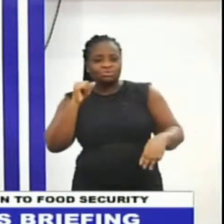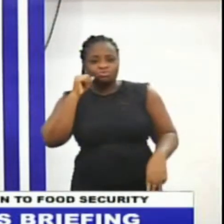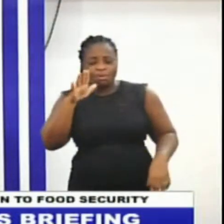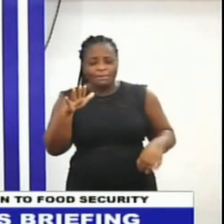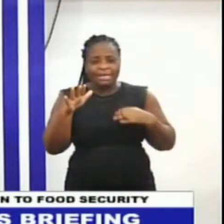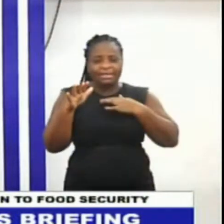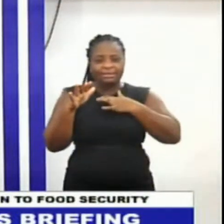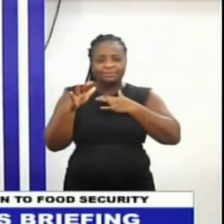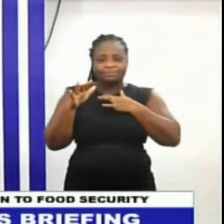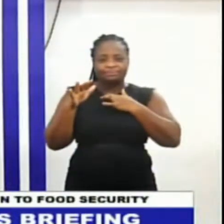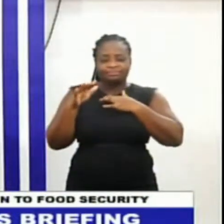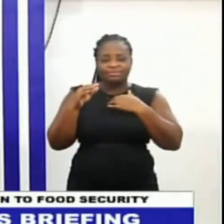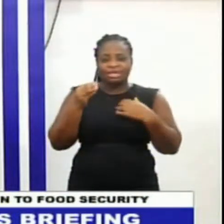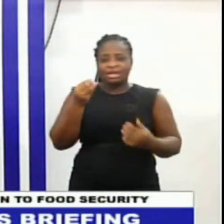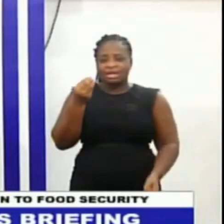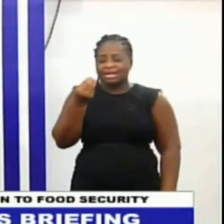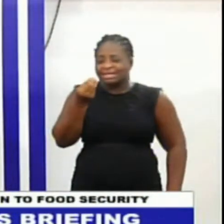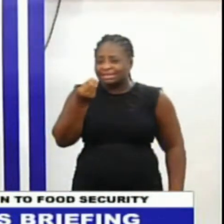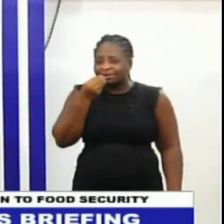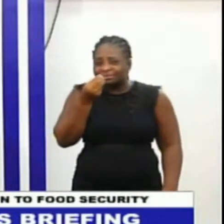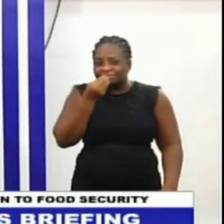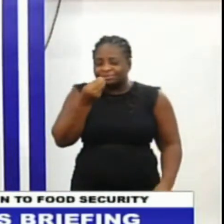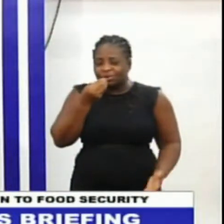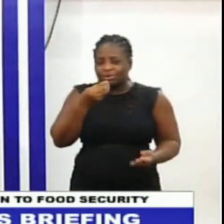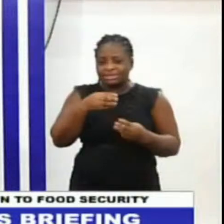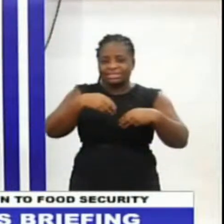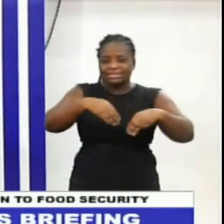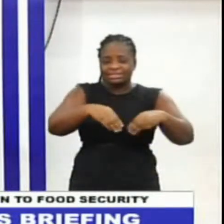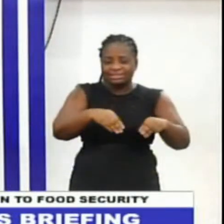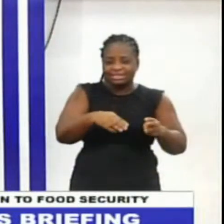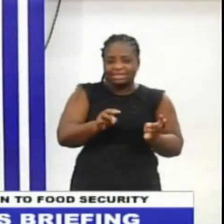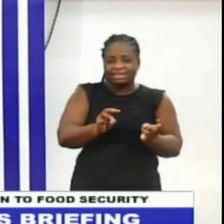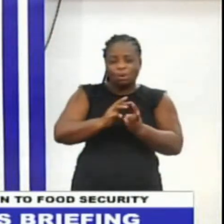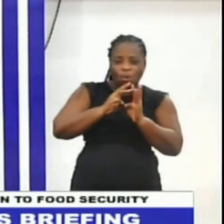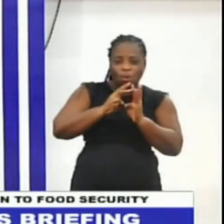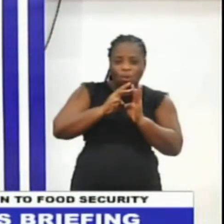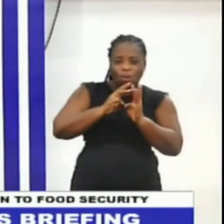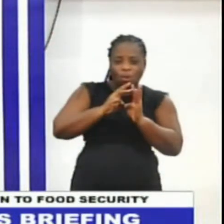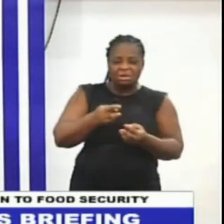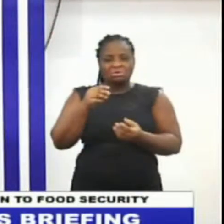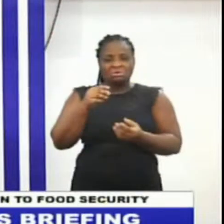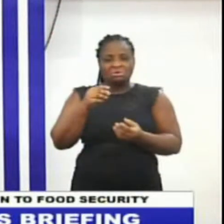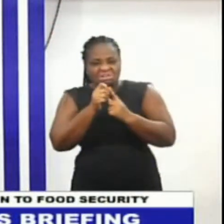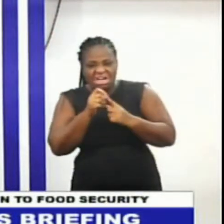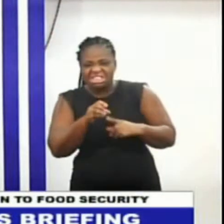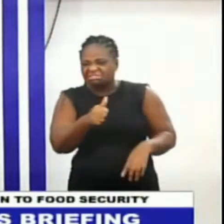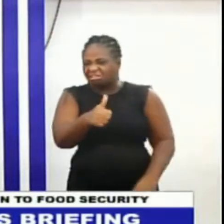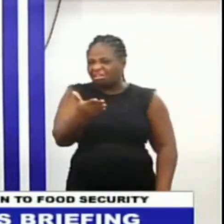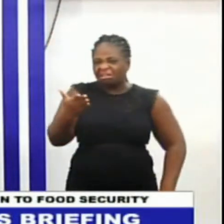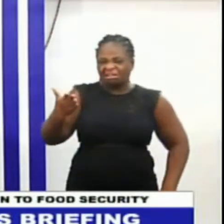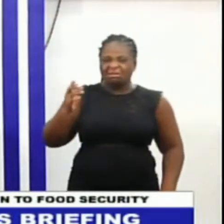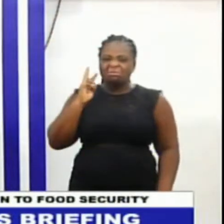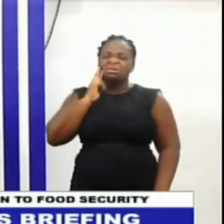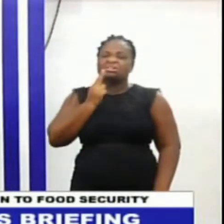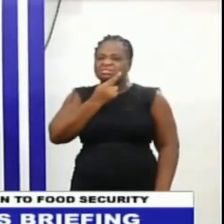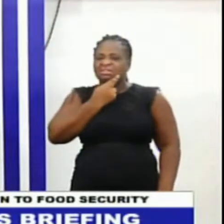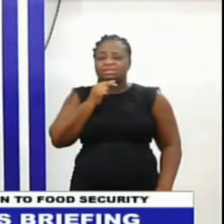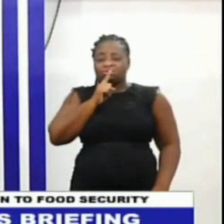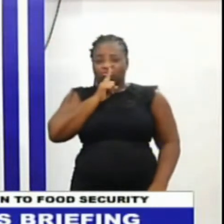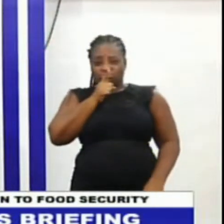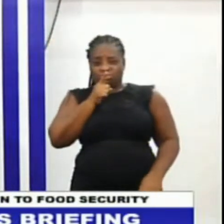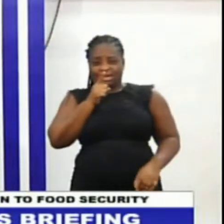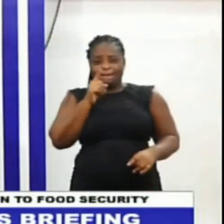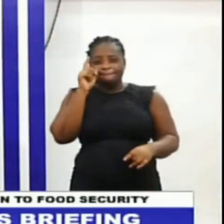about the food, those who prepare food, restaurants and so on, which of course we have to